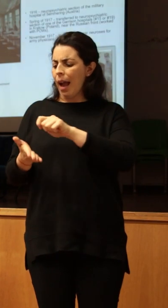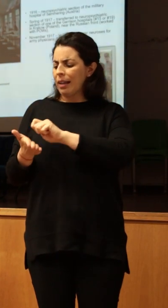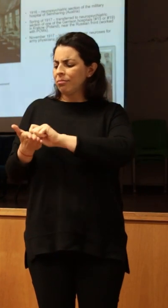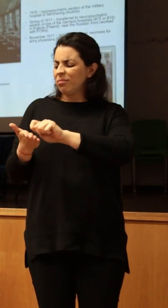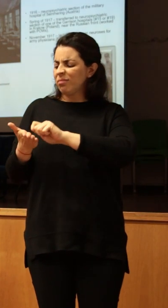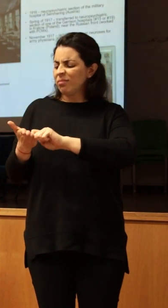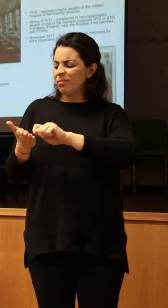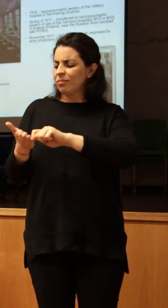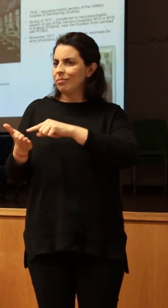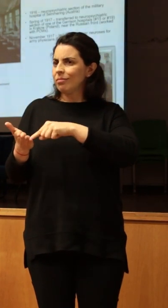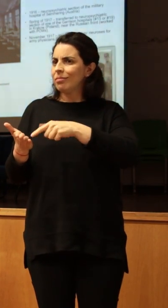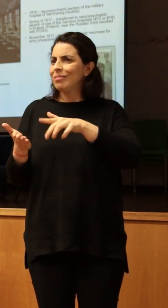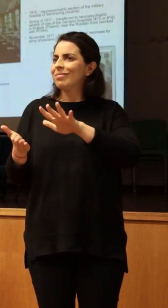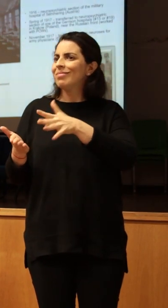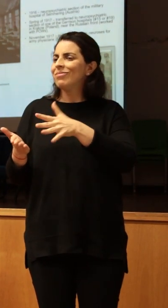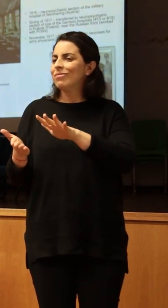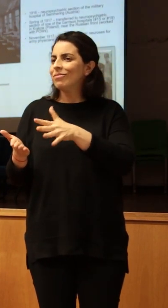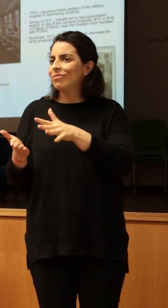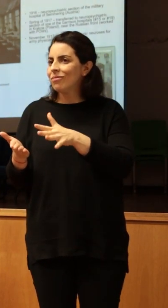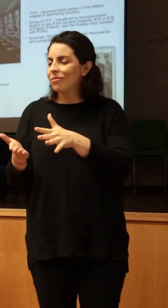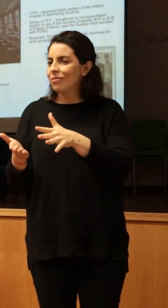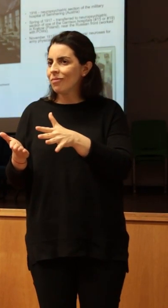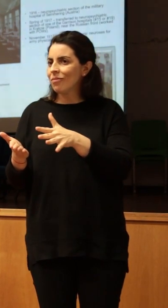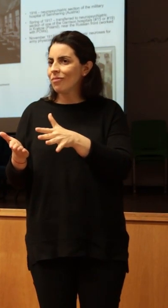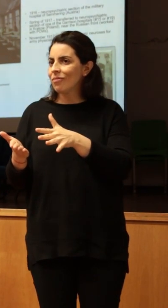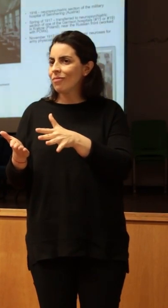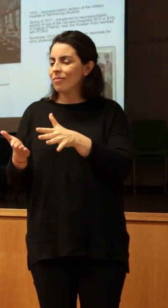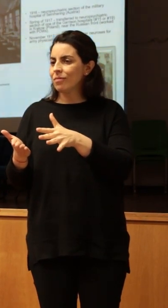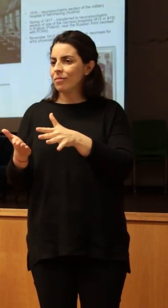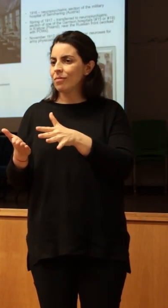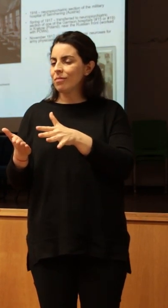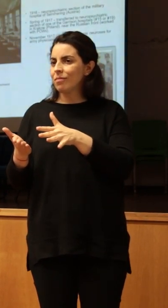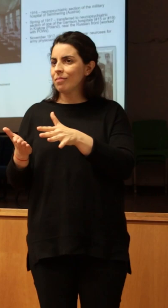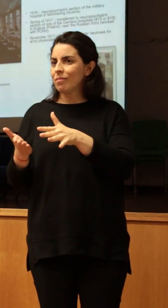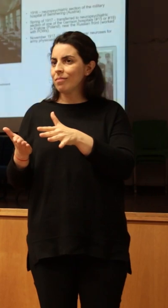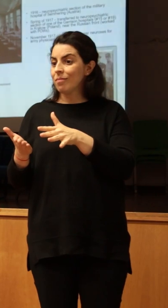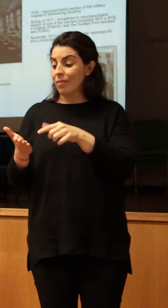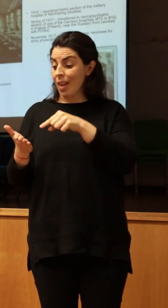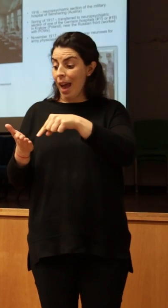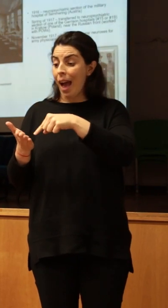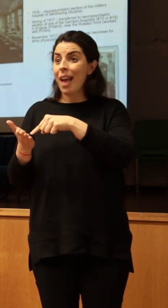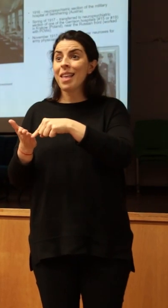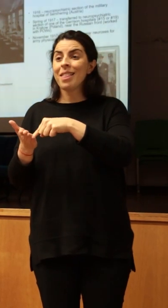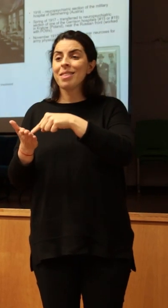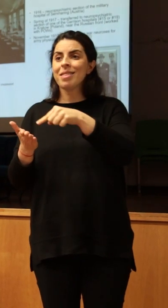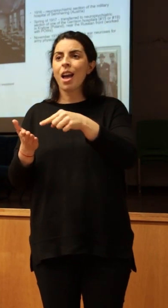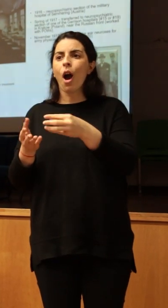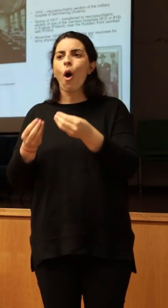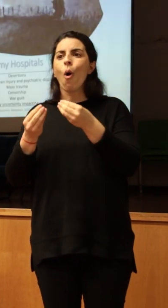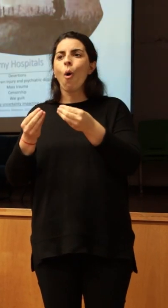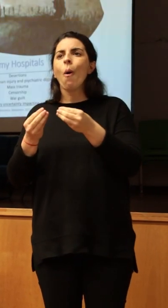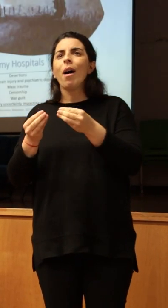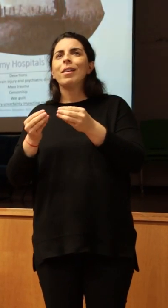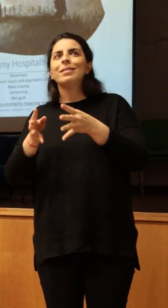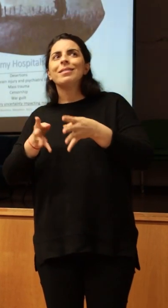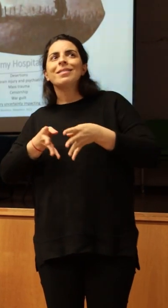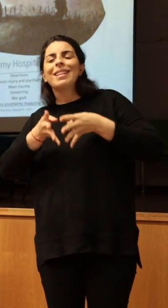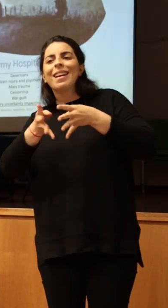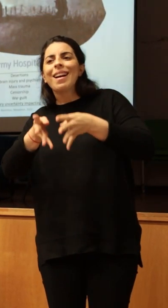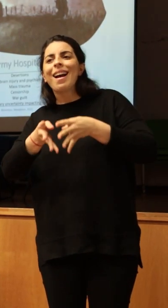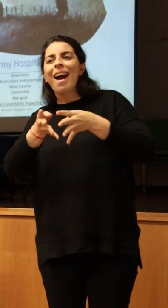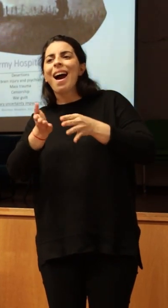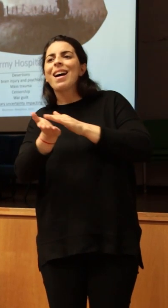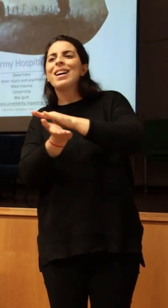the war outside of the clinical realm of that. Y escribió ahí sobre lo que pasa en la guerra,